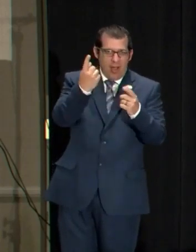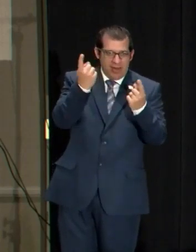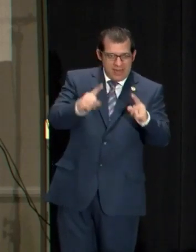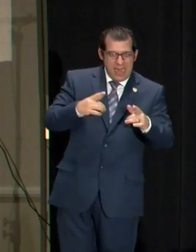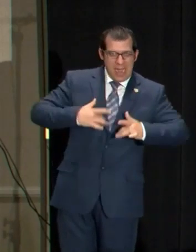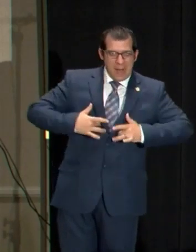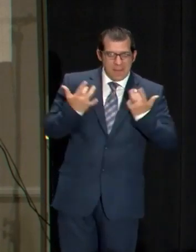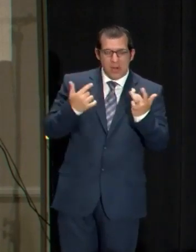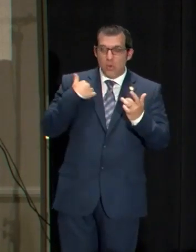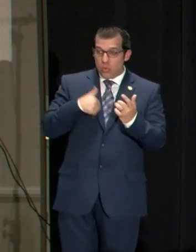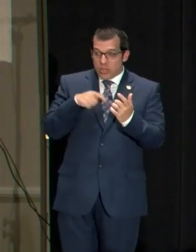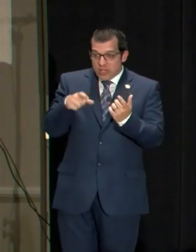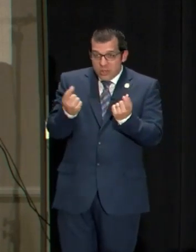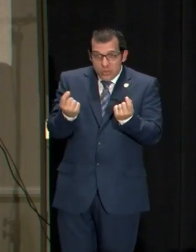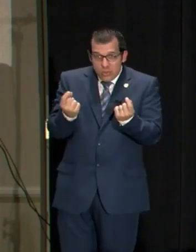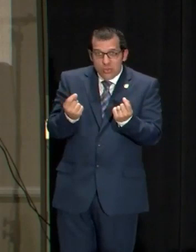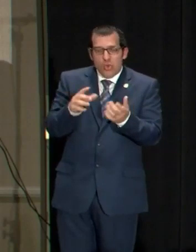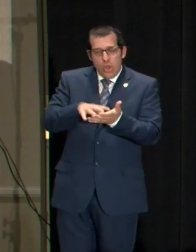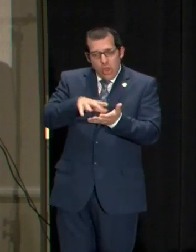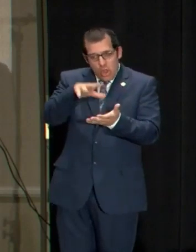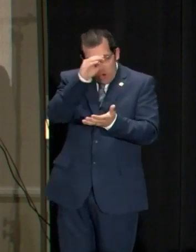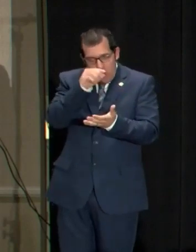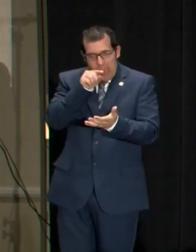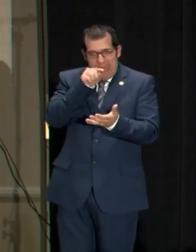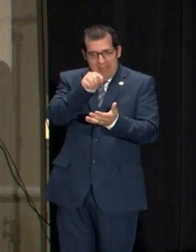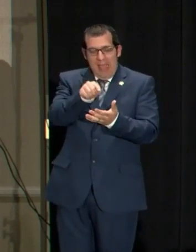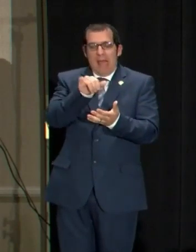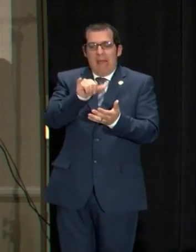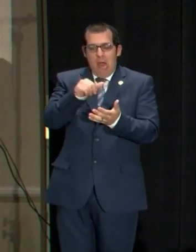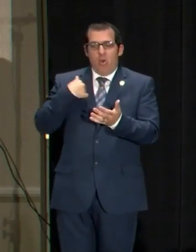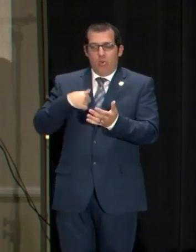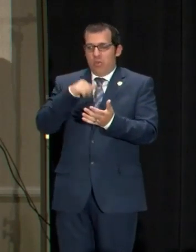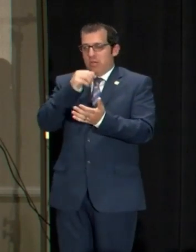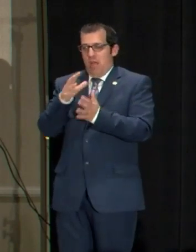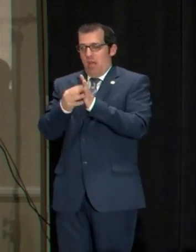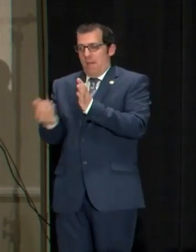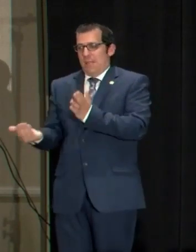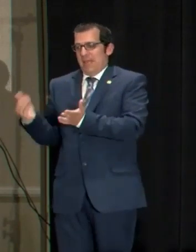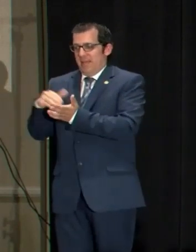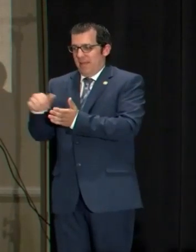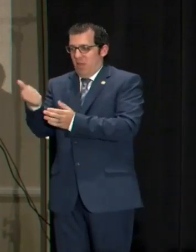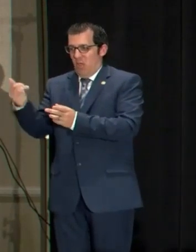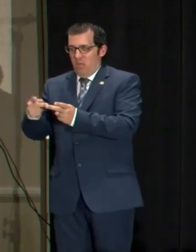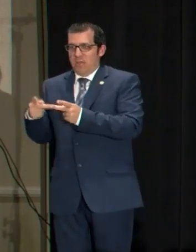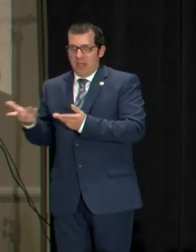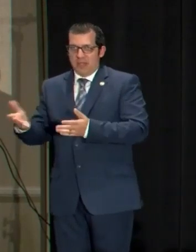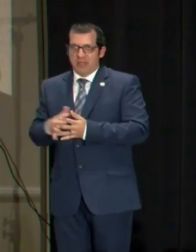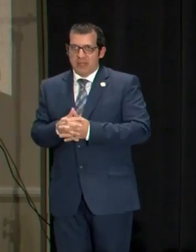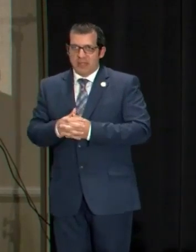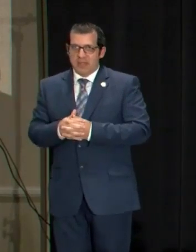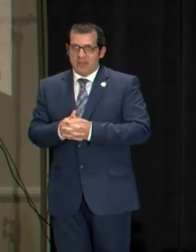what we need to be doing is learning from that so that we don't repeat it elsewhere.